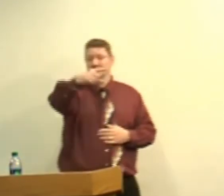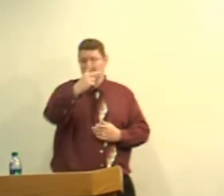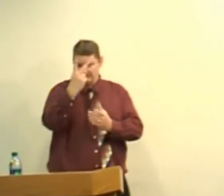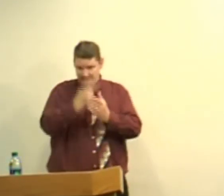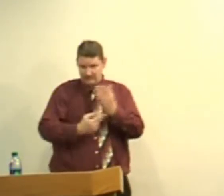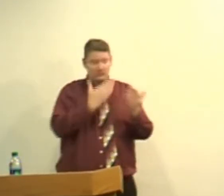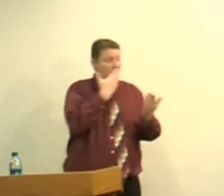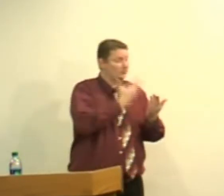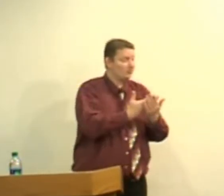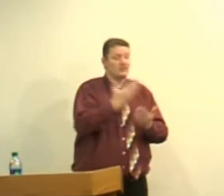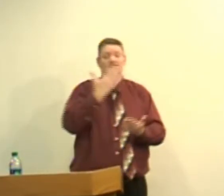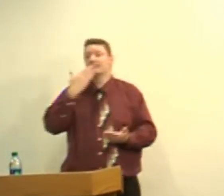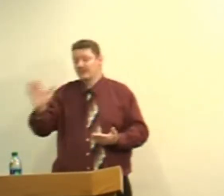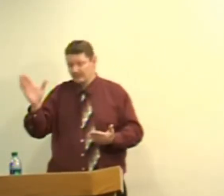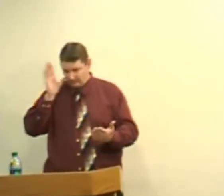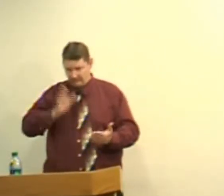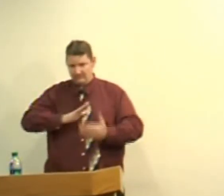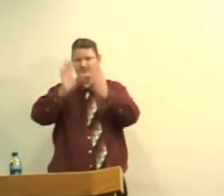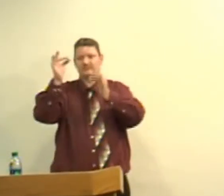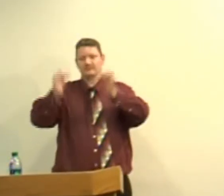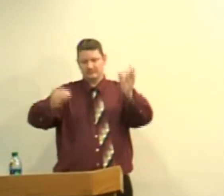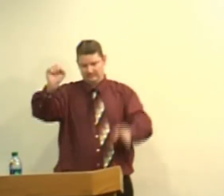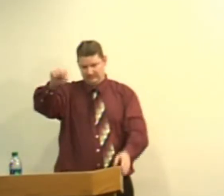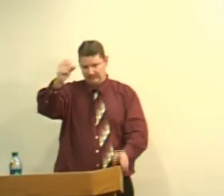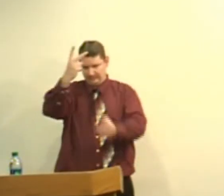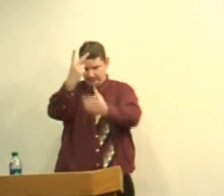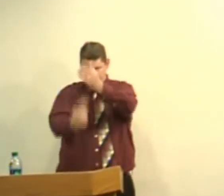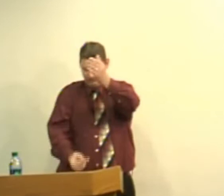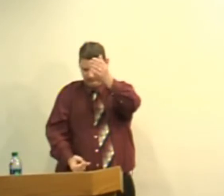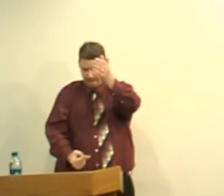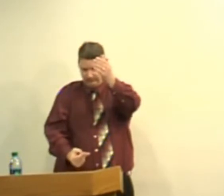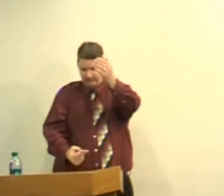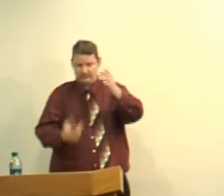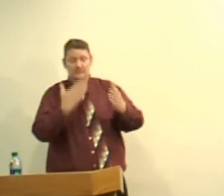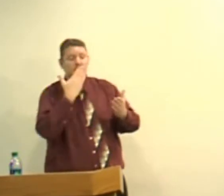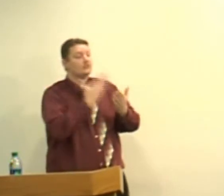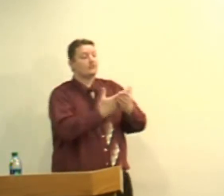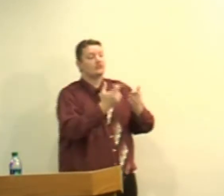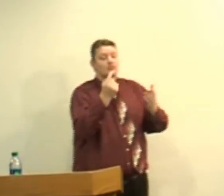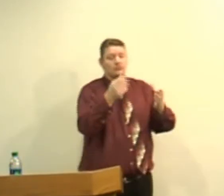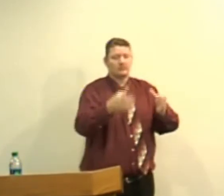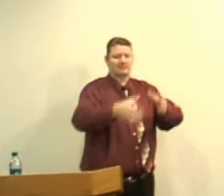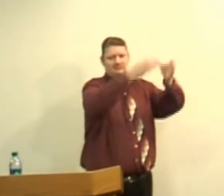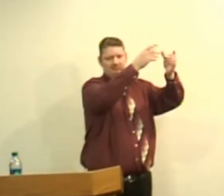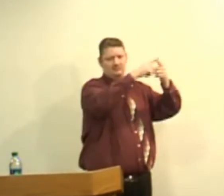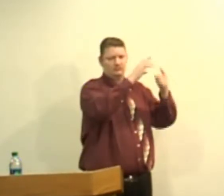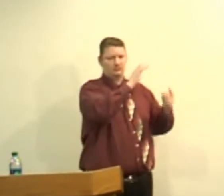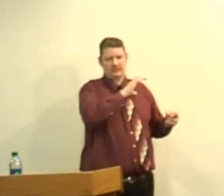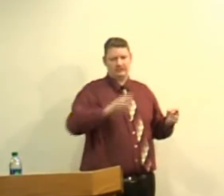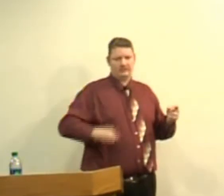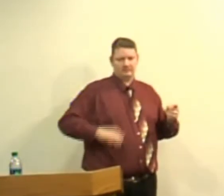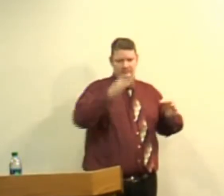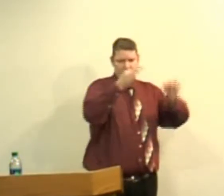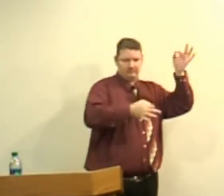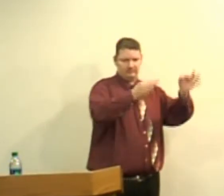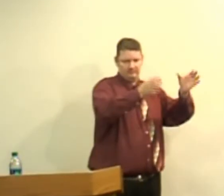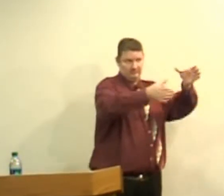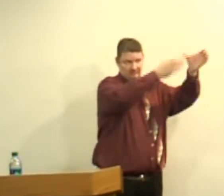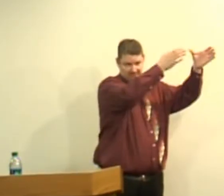So, looking at this, both the good and the bad will face judgment. Both. What will the good do? They will be taken